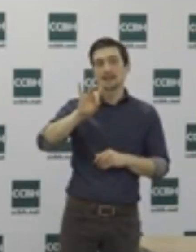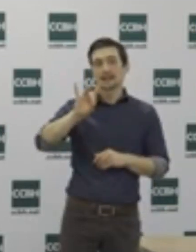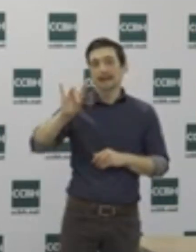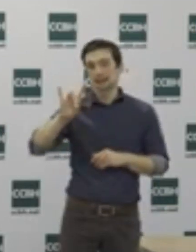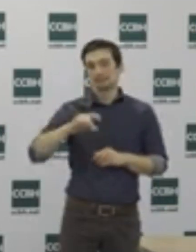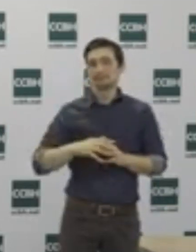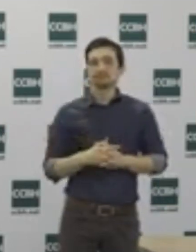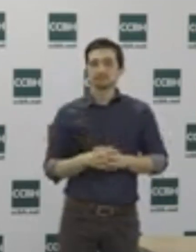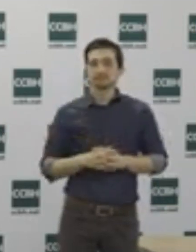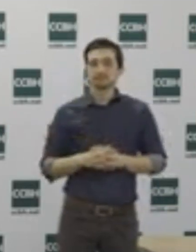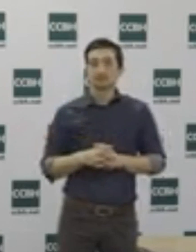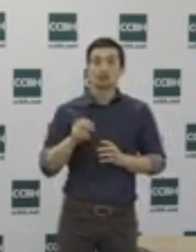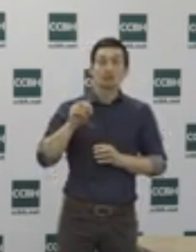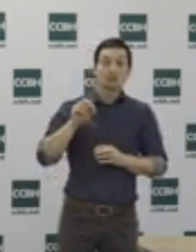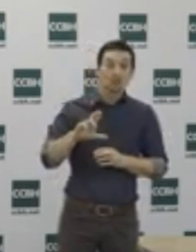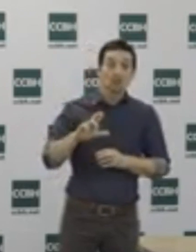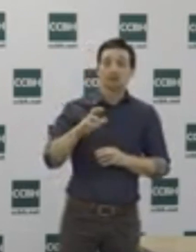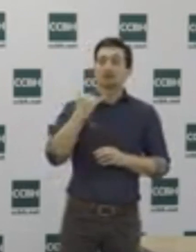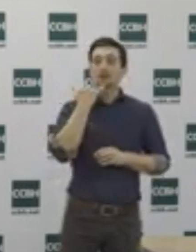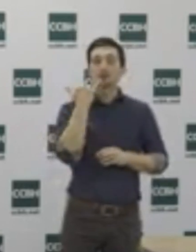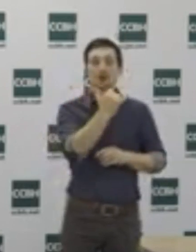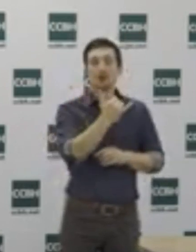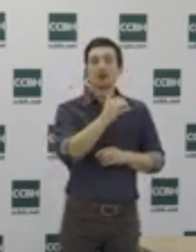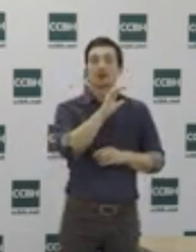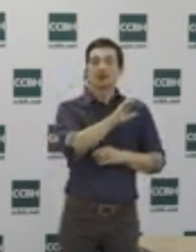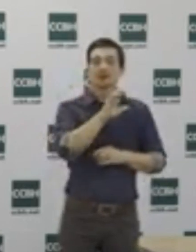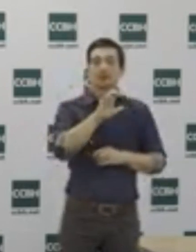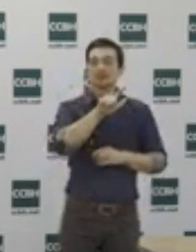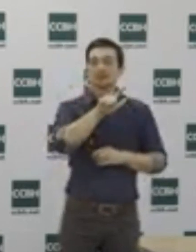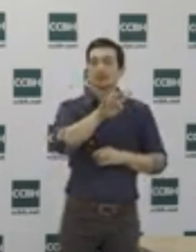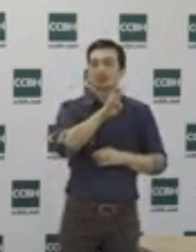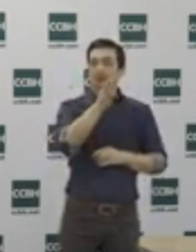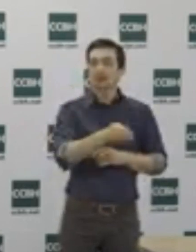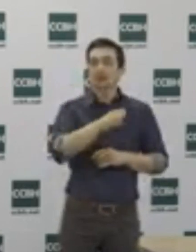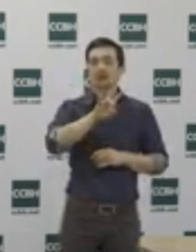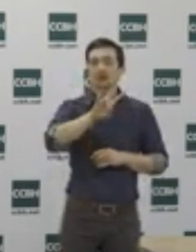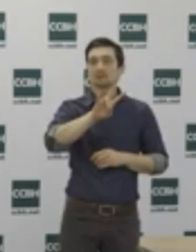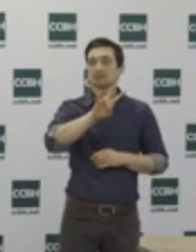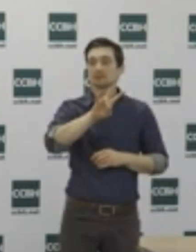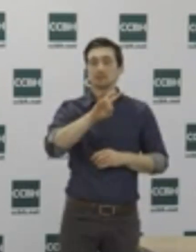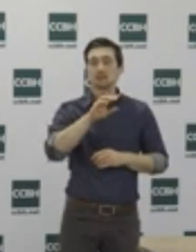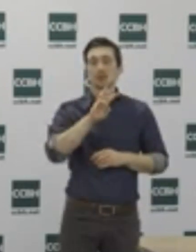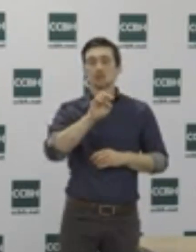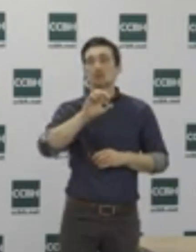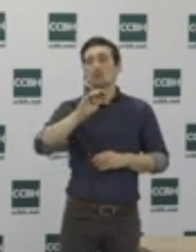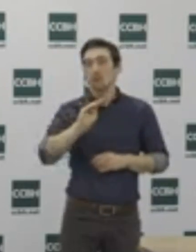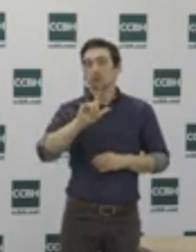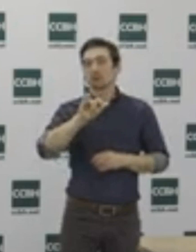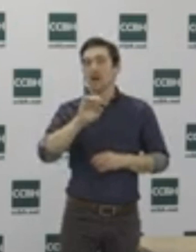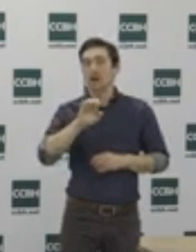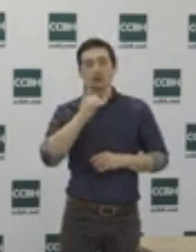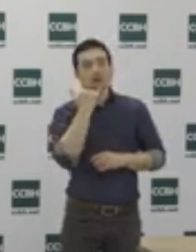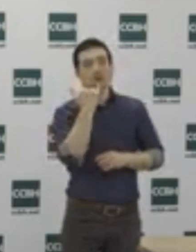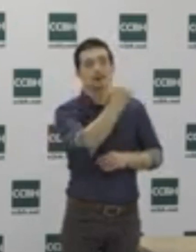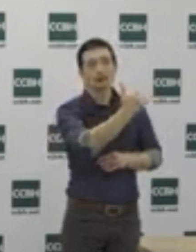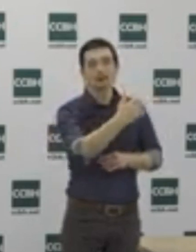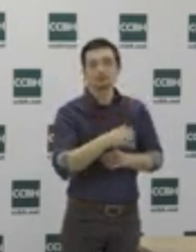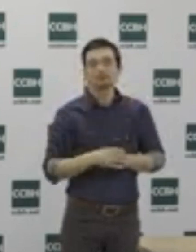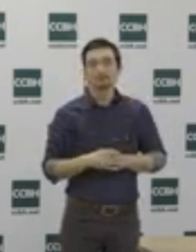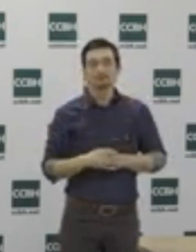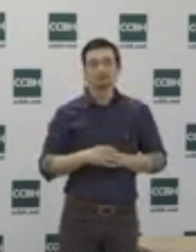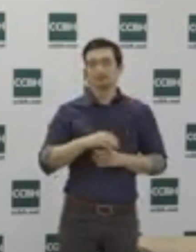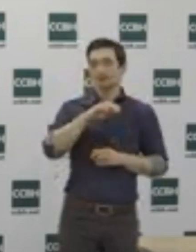216-623-6888. Or you could call the Cuyahoga County 24-hour warm line, and you can talk with a peer. And that line